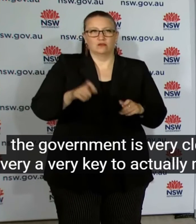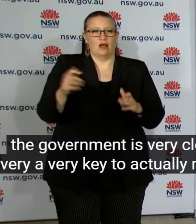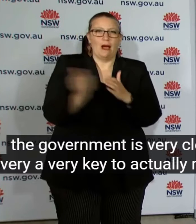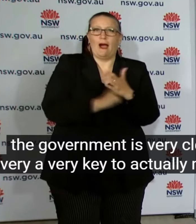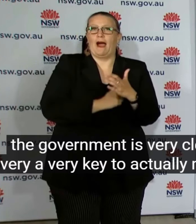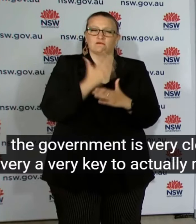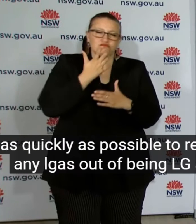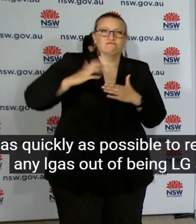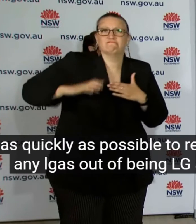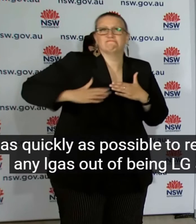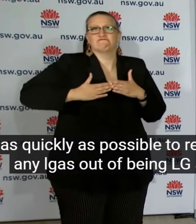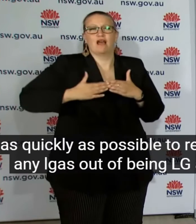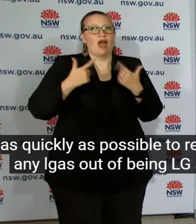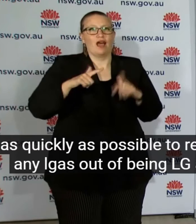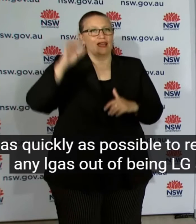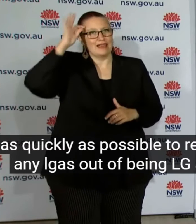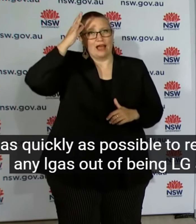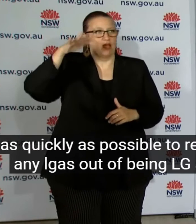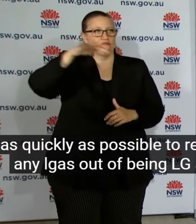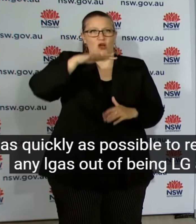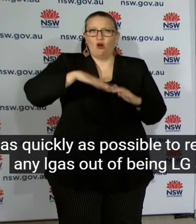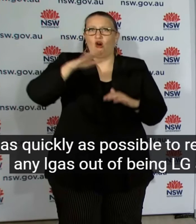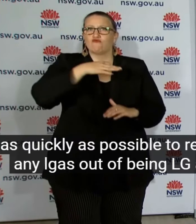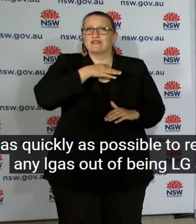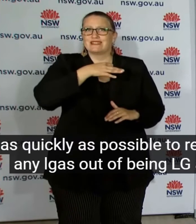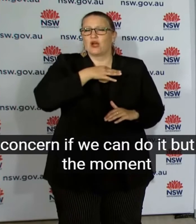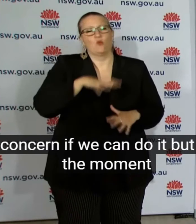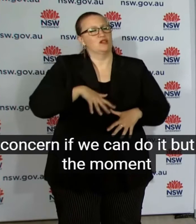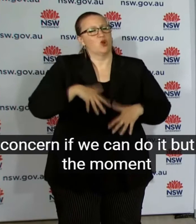it. But at the moment the advice has been such that no, we can't.